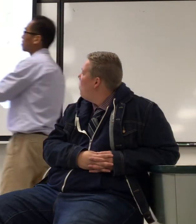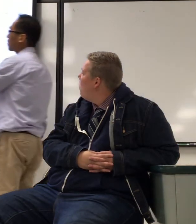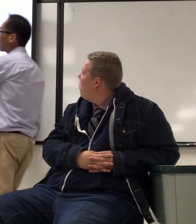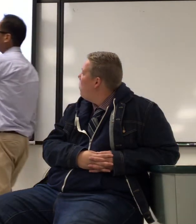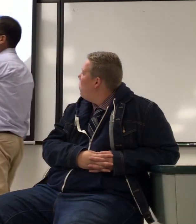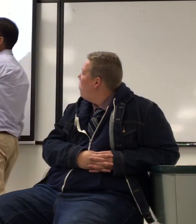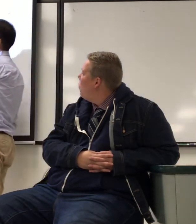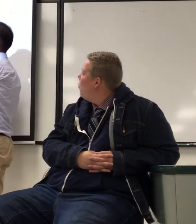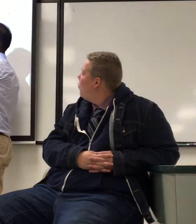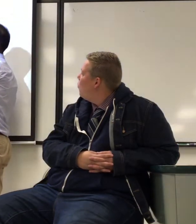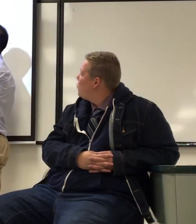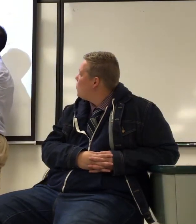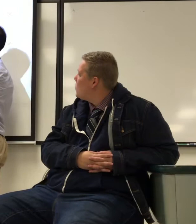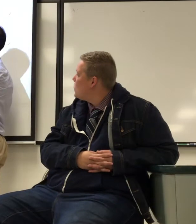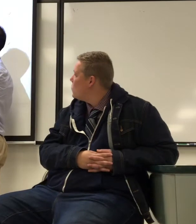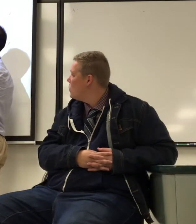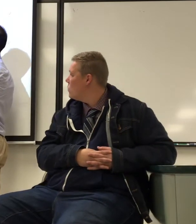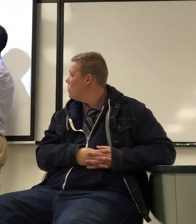Right there.